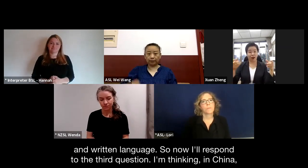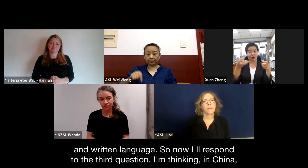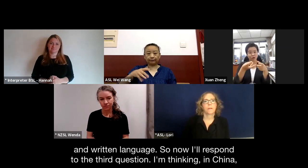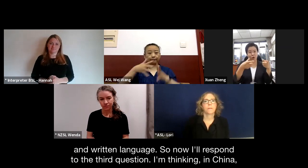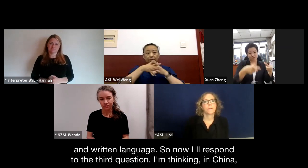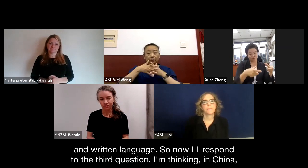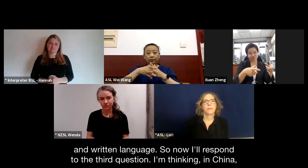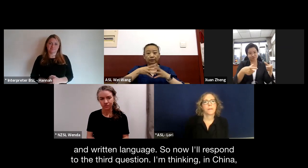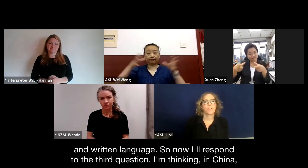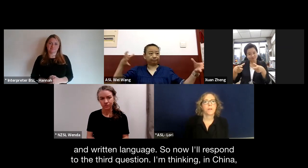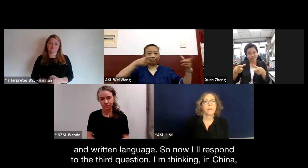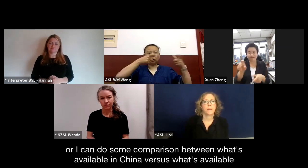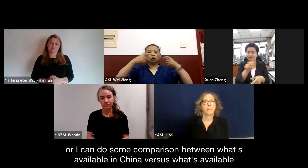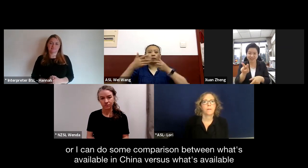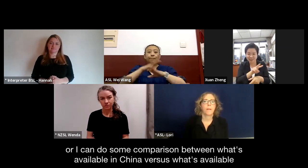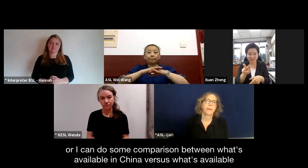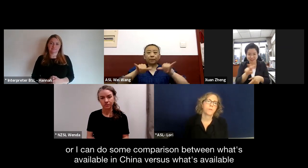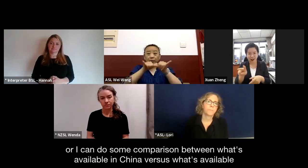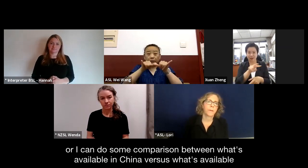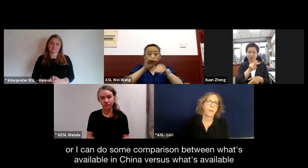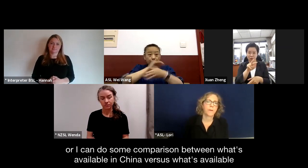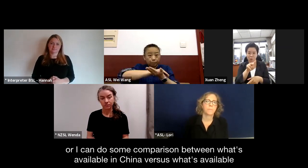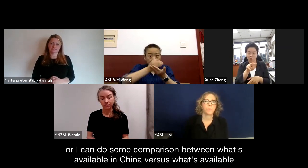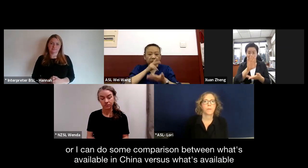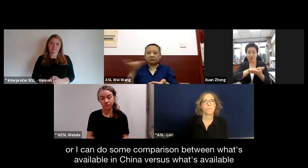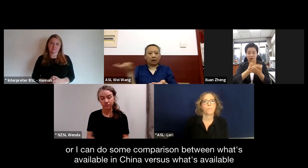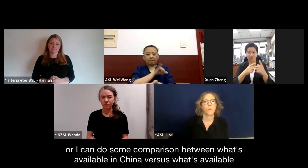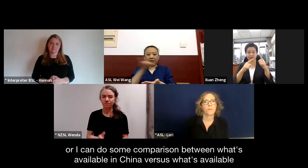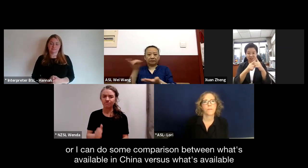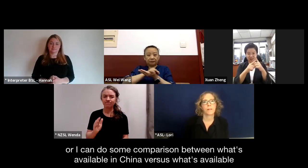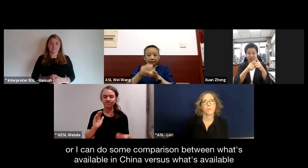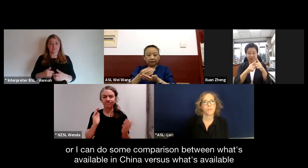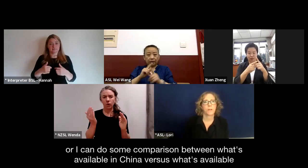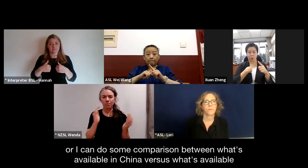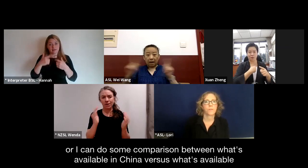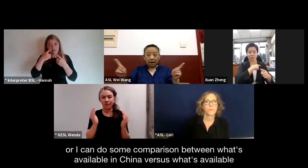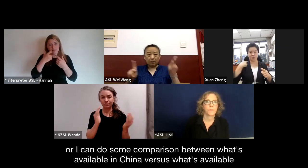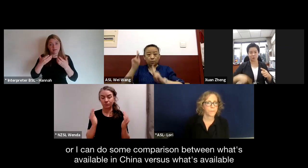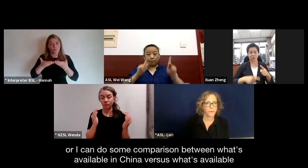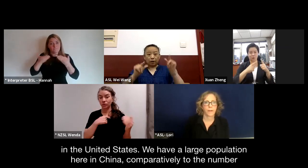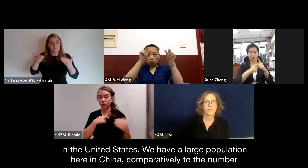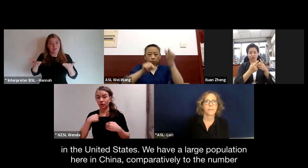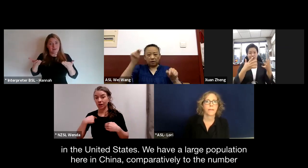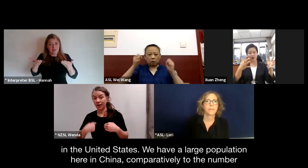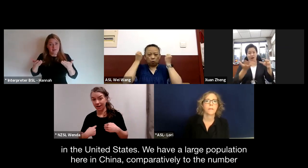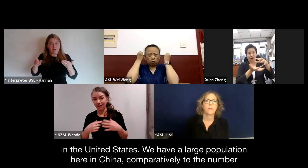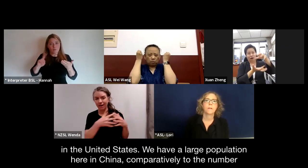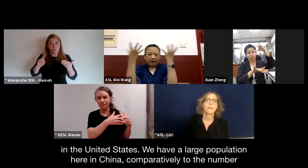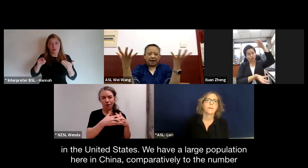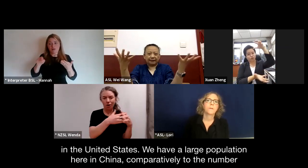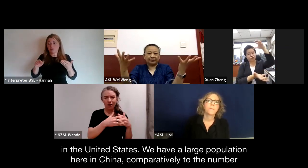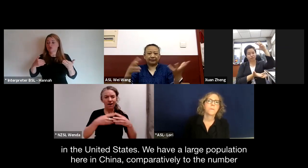So I'm thinking in China, well, I can do some comparison between what's available in China versus what's available in the United States.